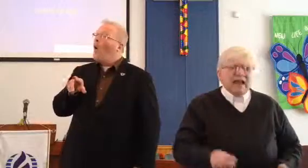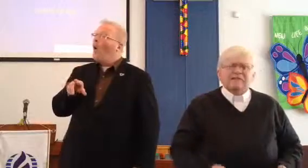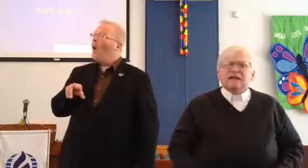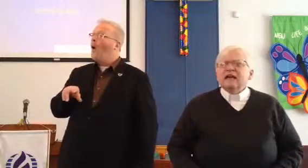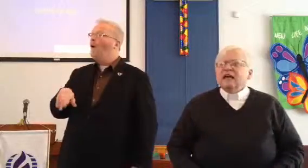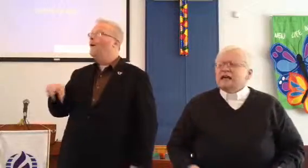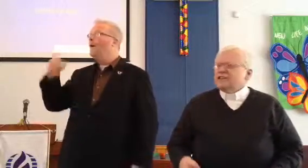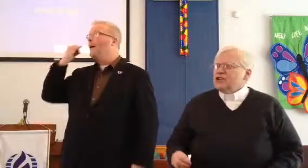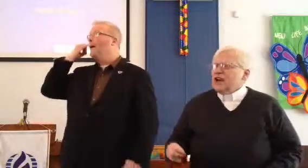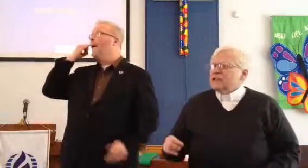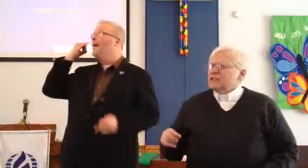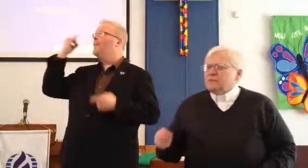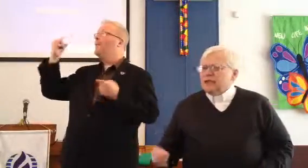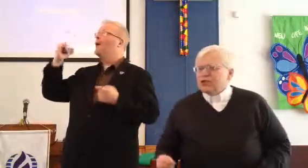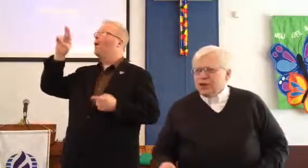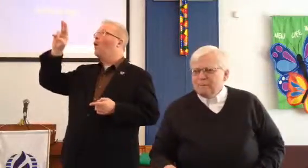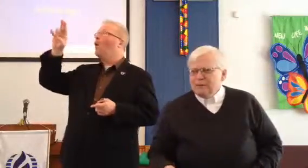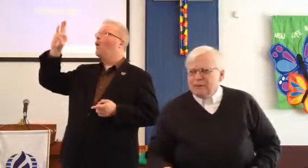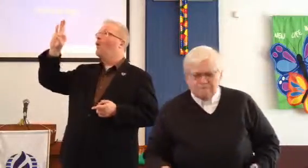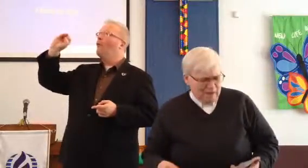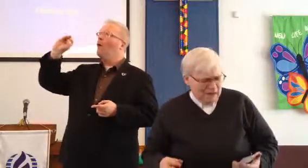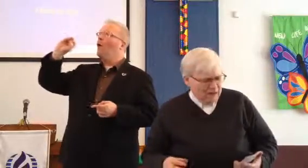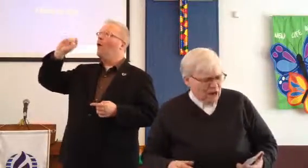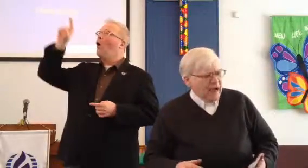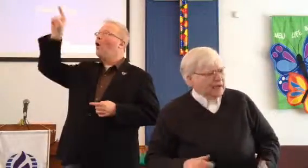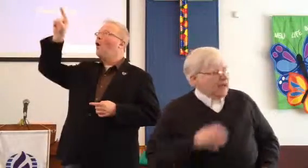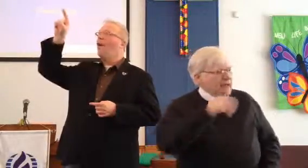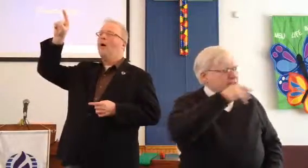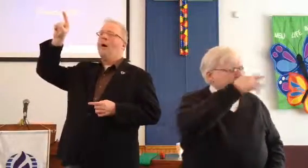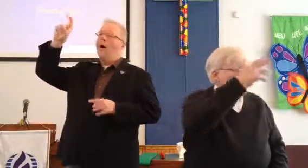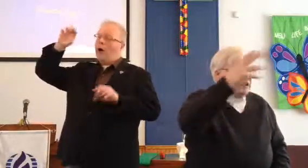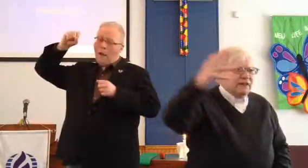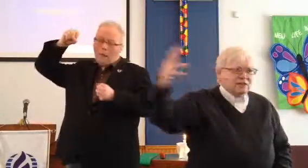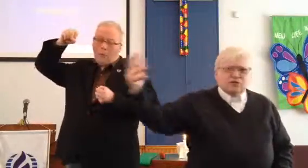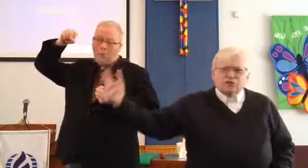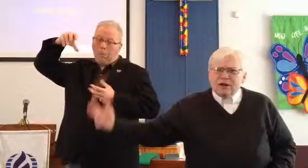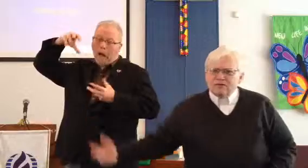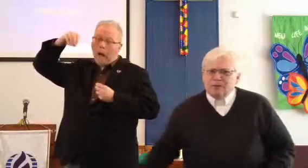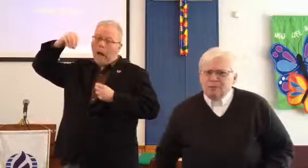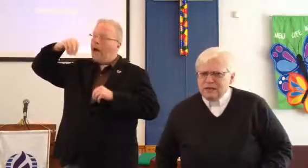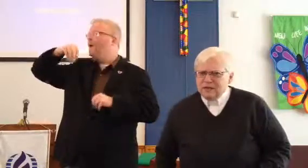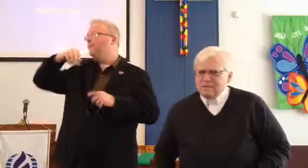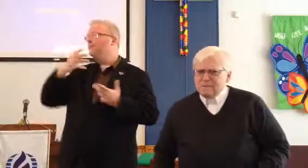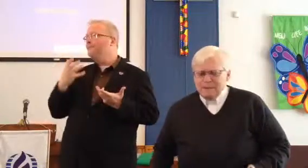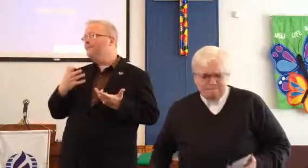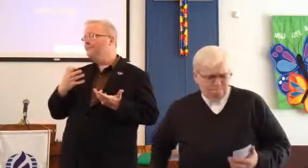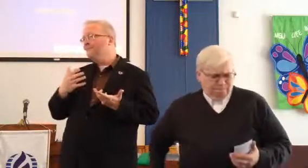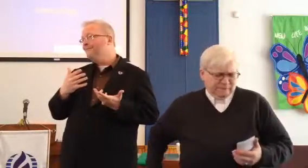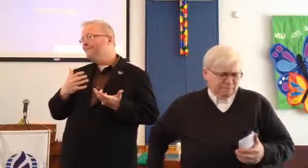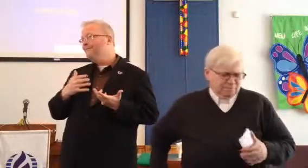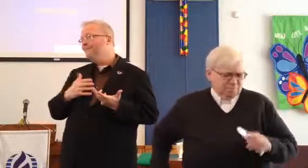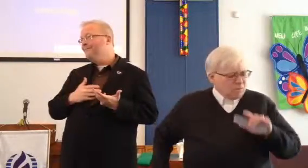and see heaven as a giant spaceship and God as some kind of extraterrestrial being.